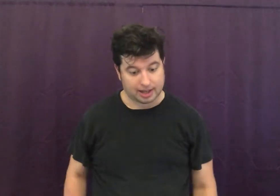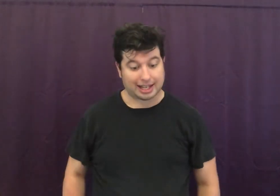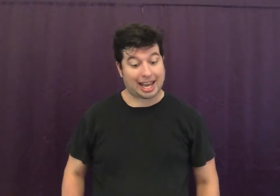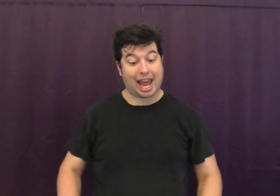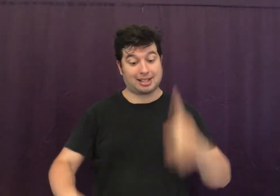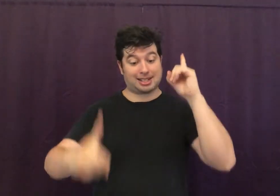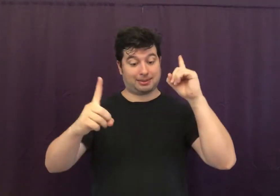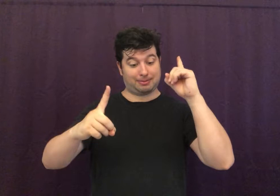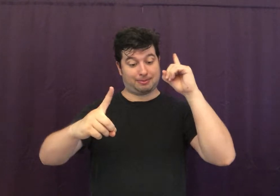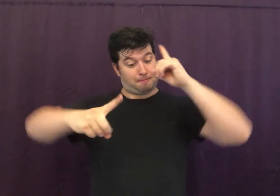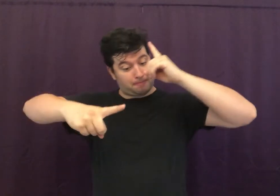Can't.